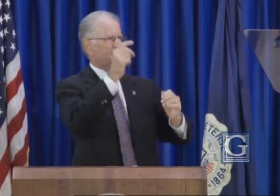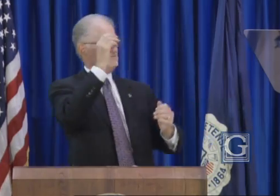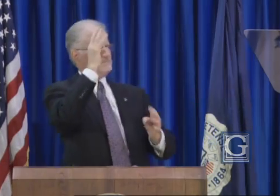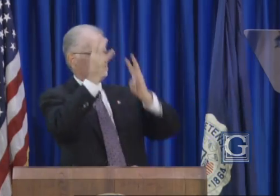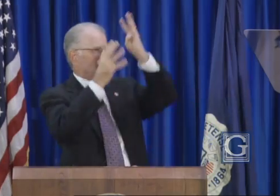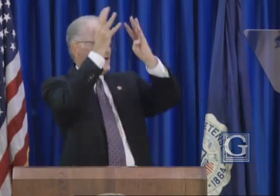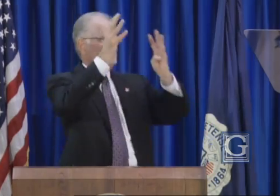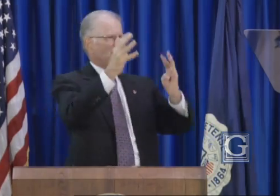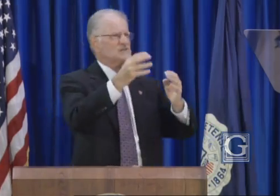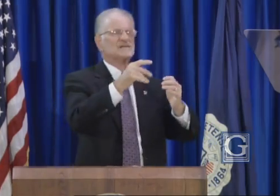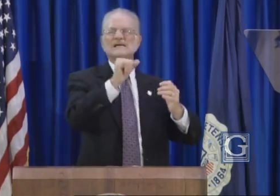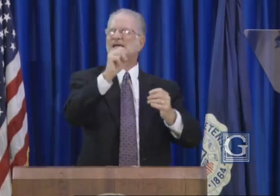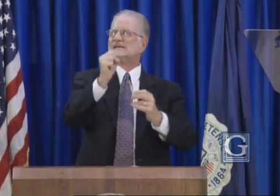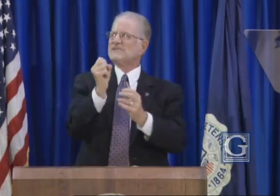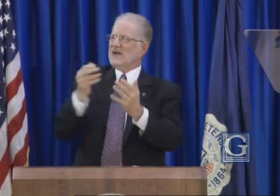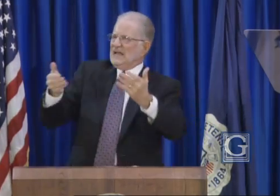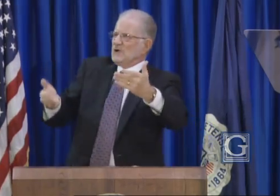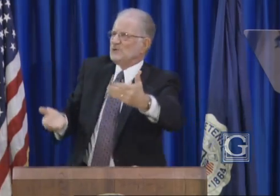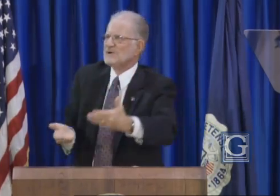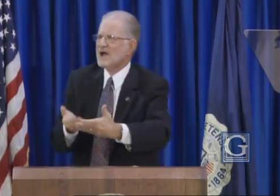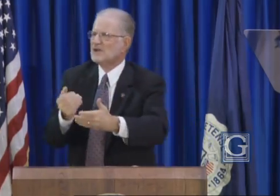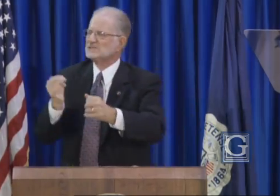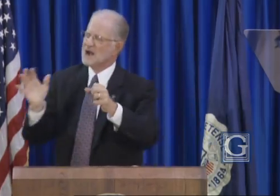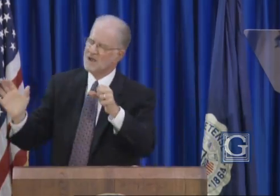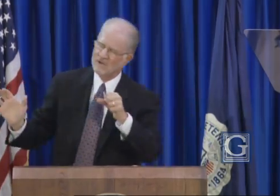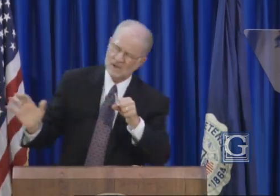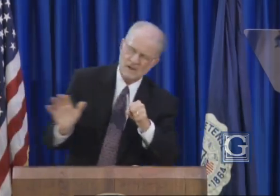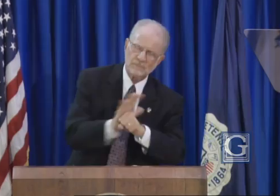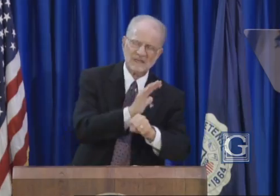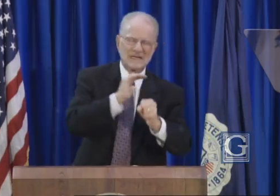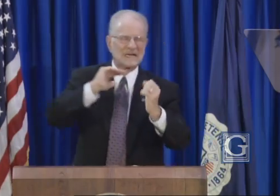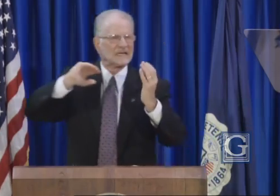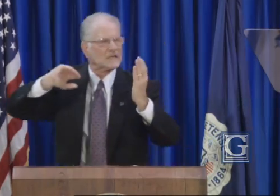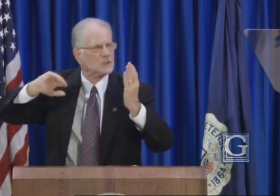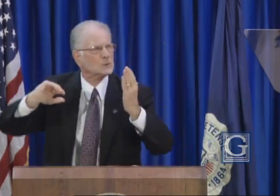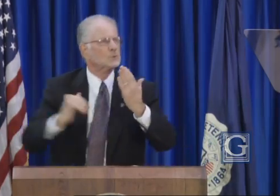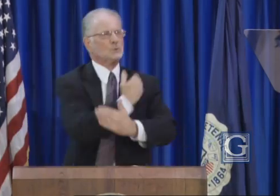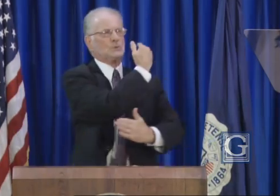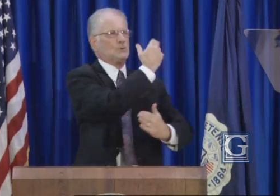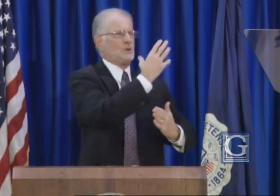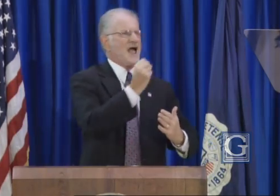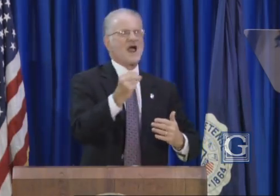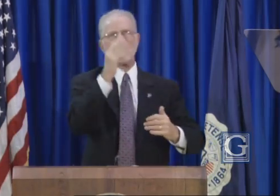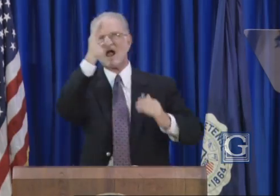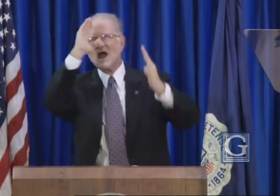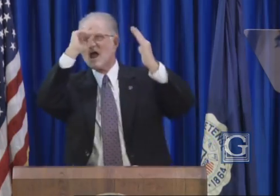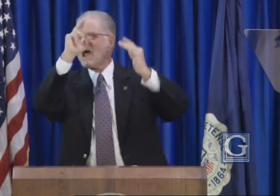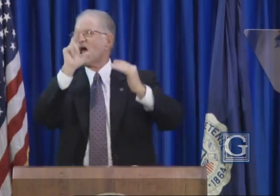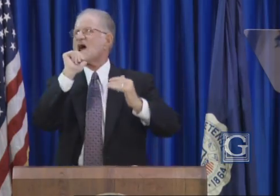Transformative innovation is the introduction of completely new and